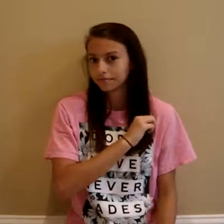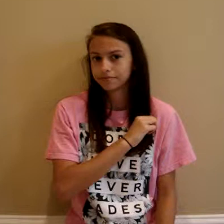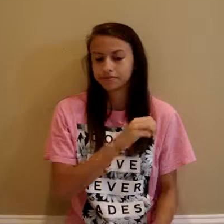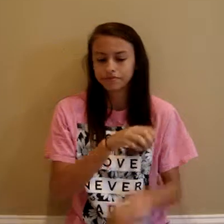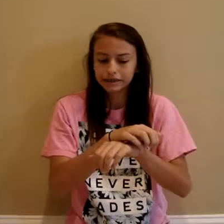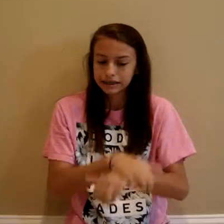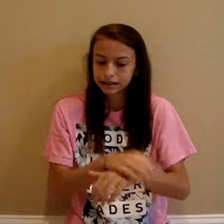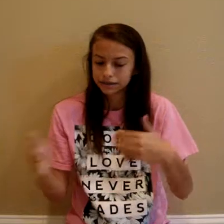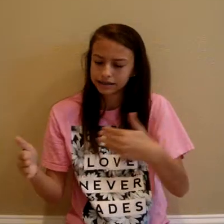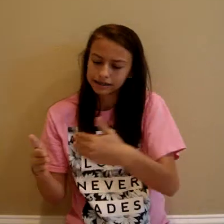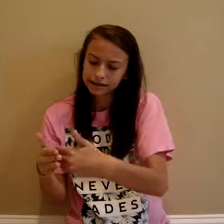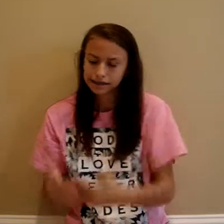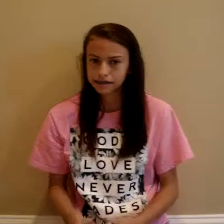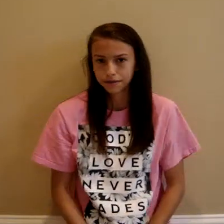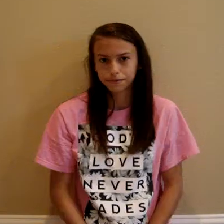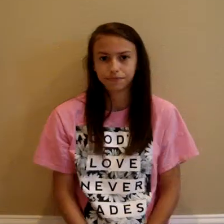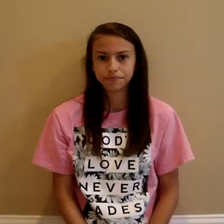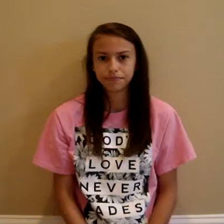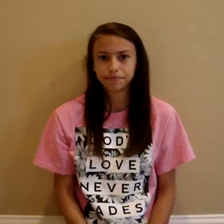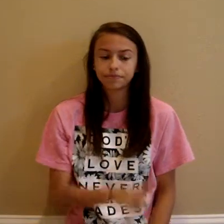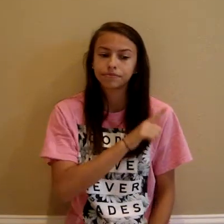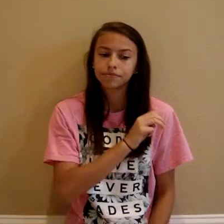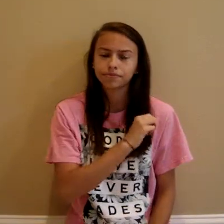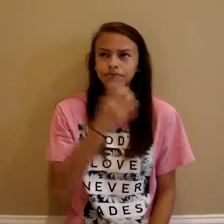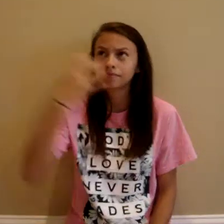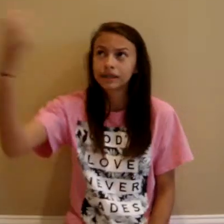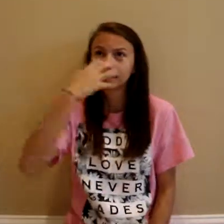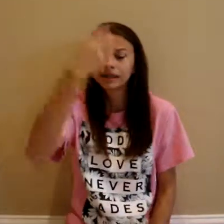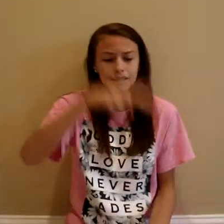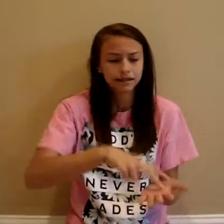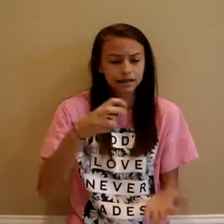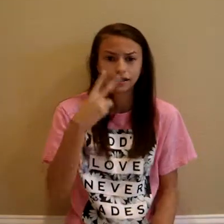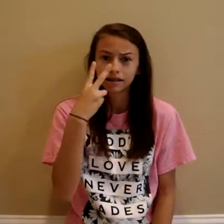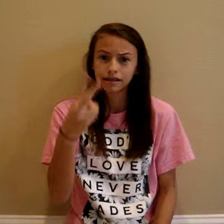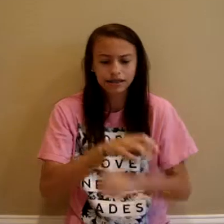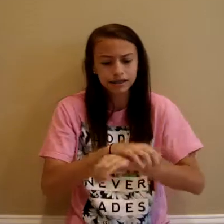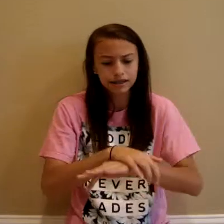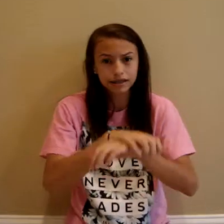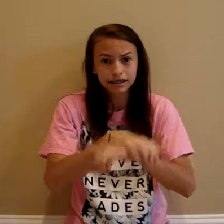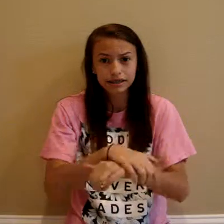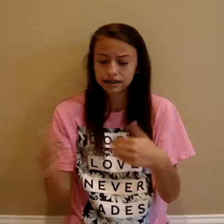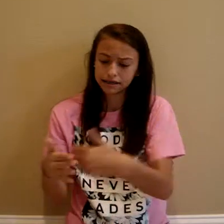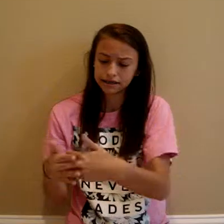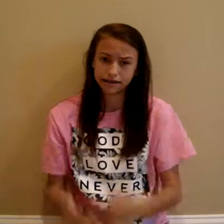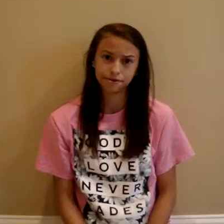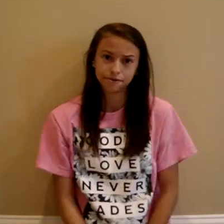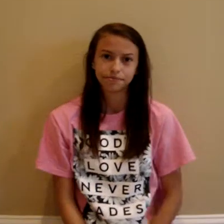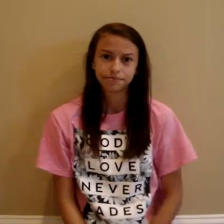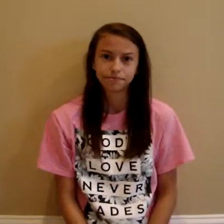Muffet and sat down beside her. Miss Muffet screamed, hollered, and jumped at the sight of the spider sitting next to her. She